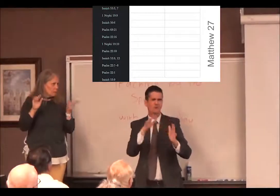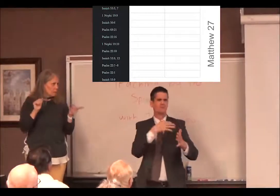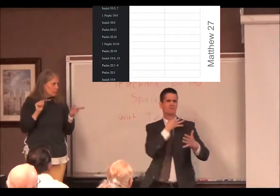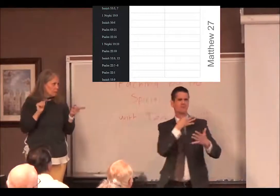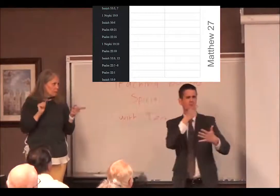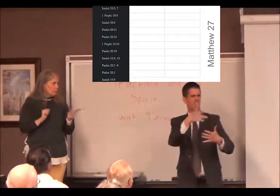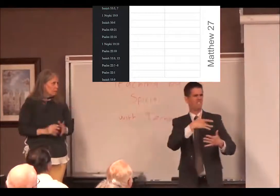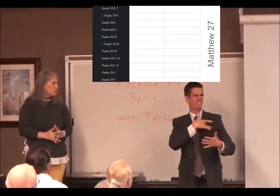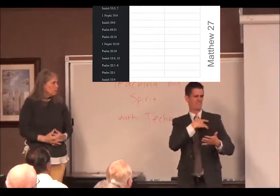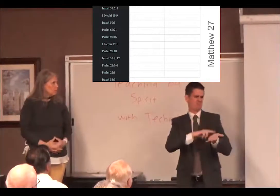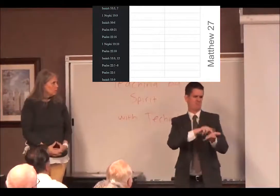I want to show you, sorry, I'm curious,